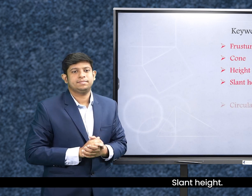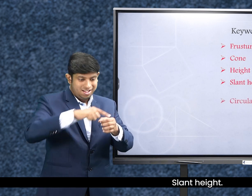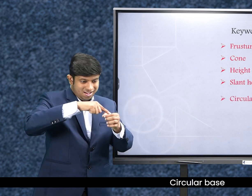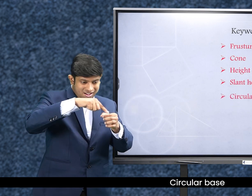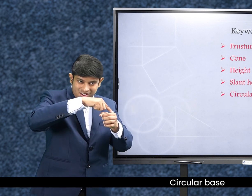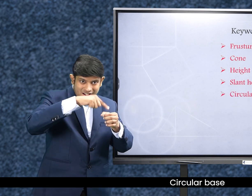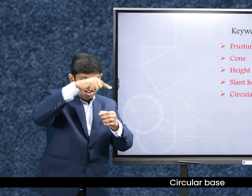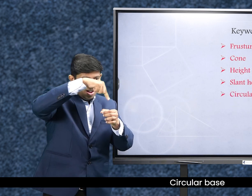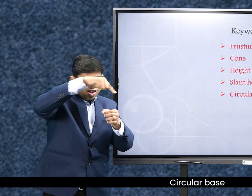circular base,